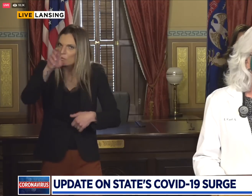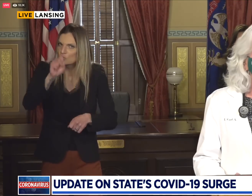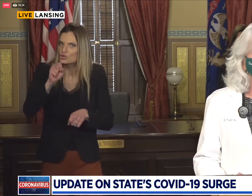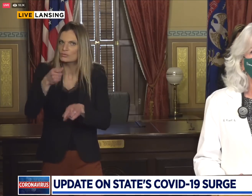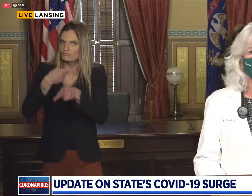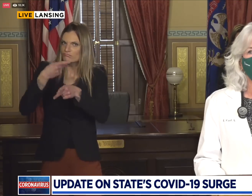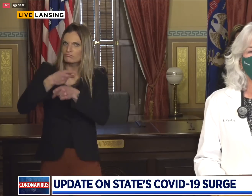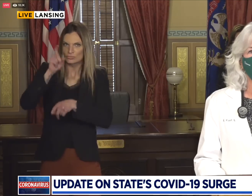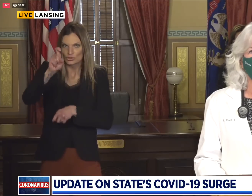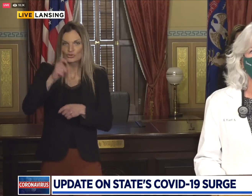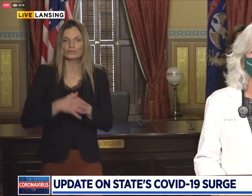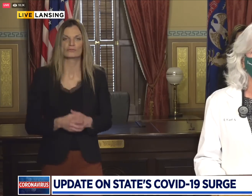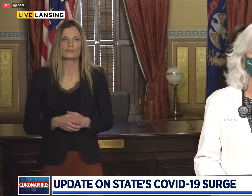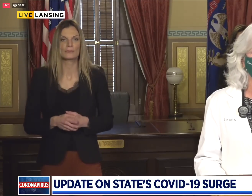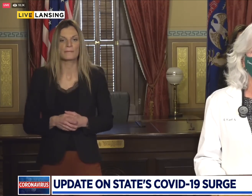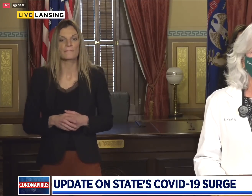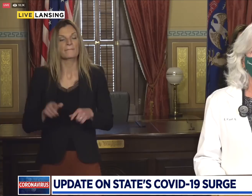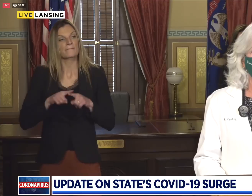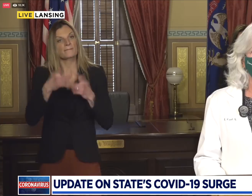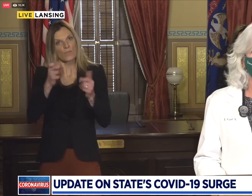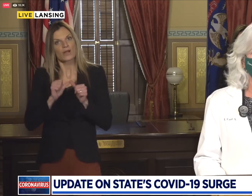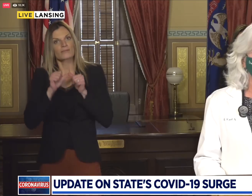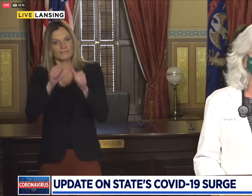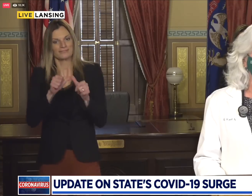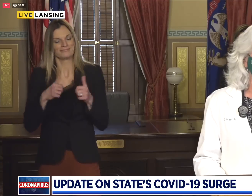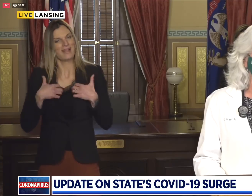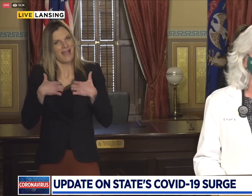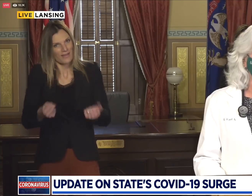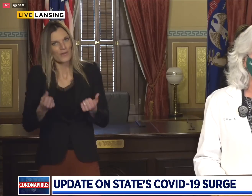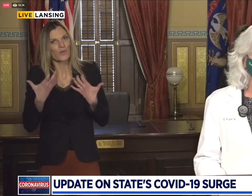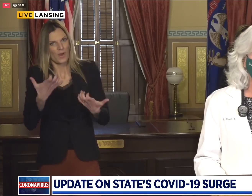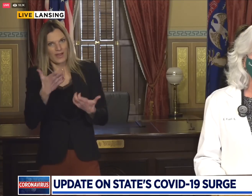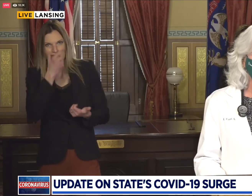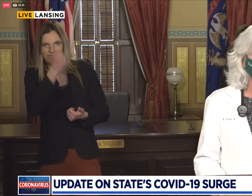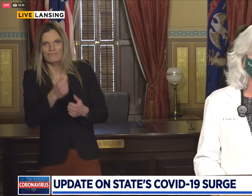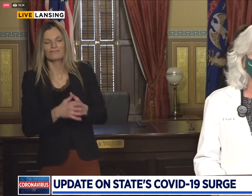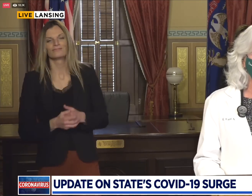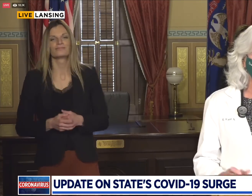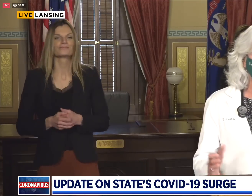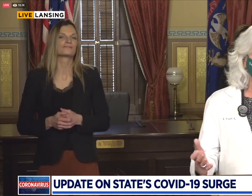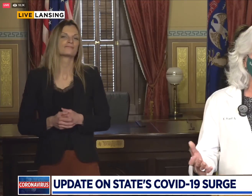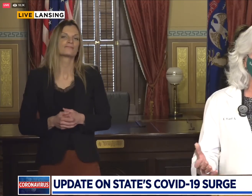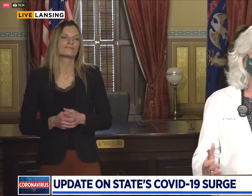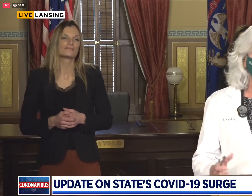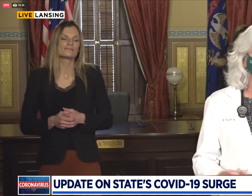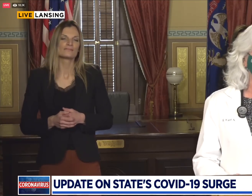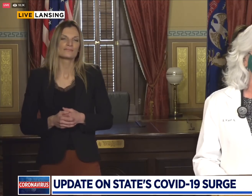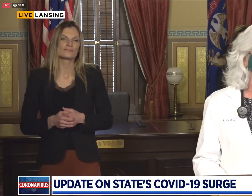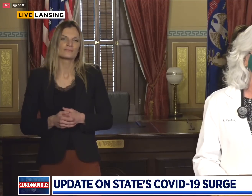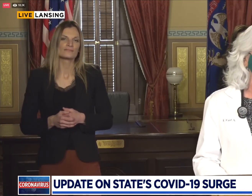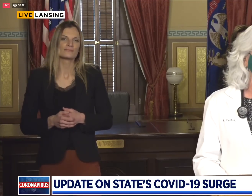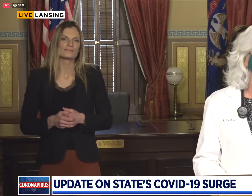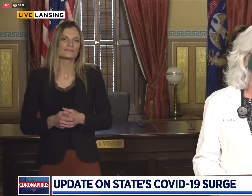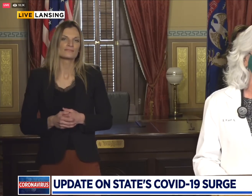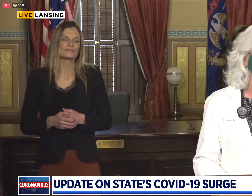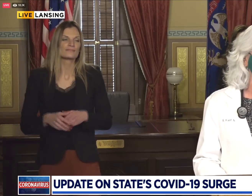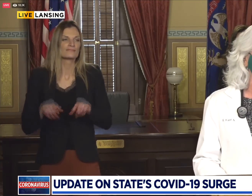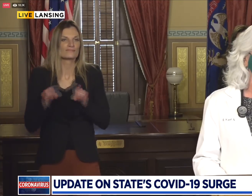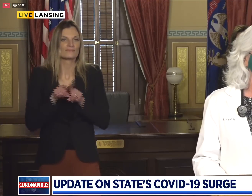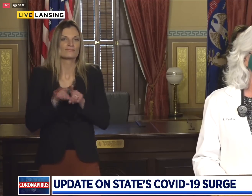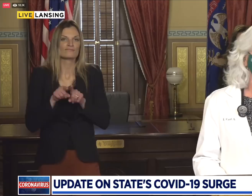that each person can do to stay well is what we should be doing. I want to echo what was said